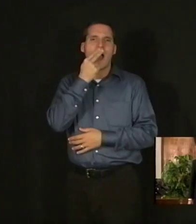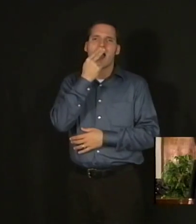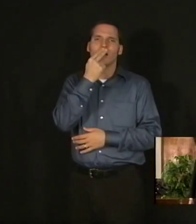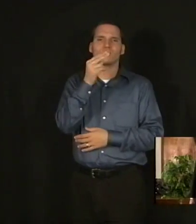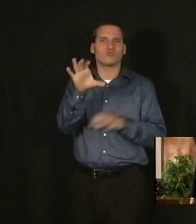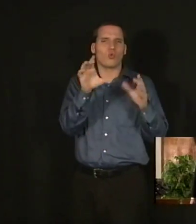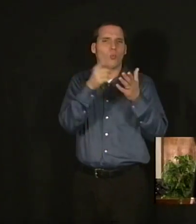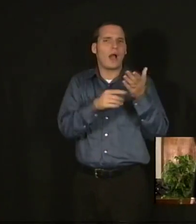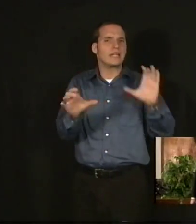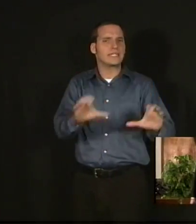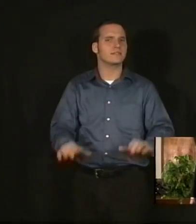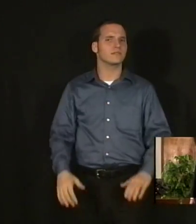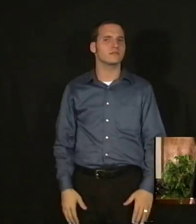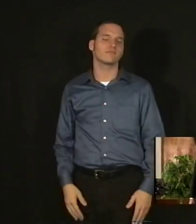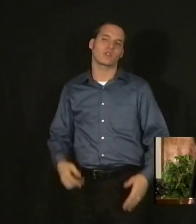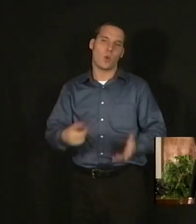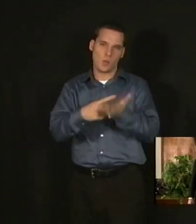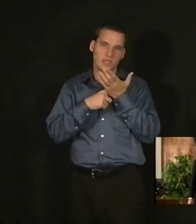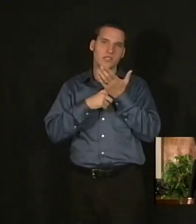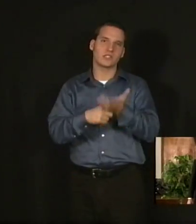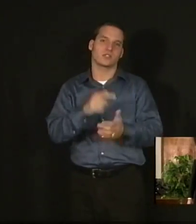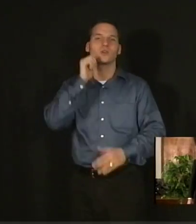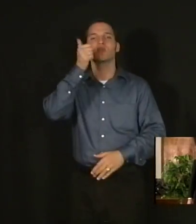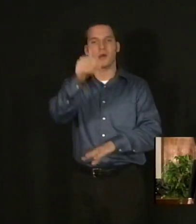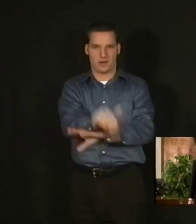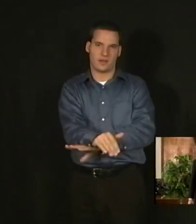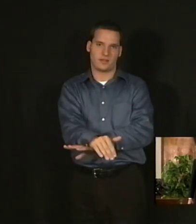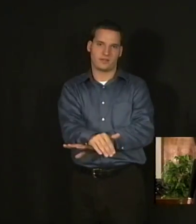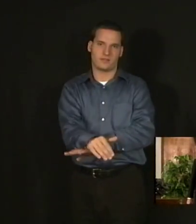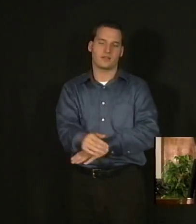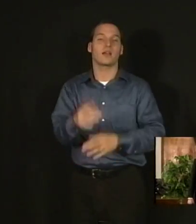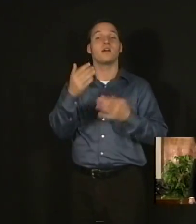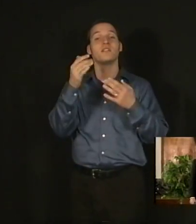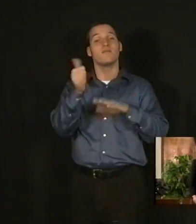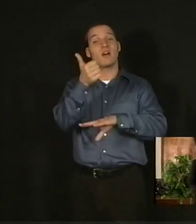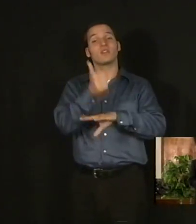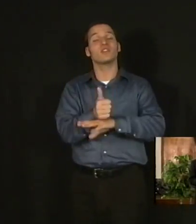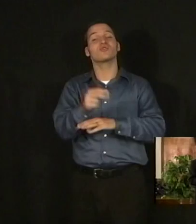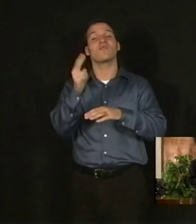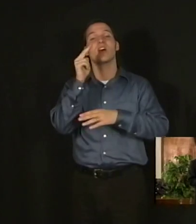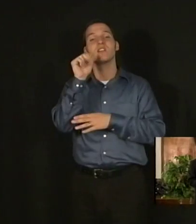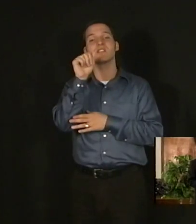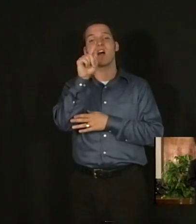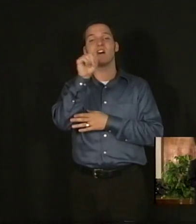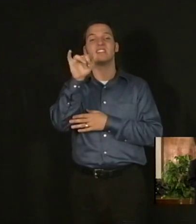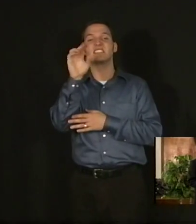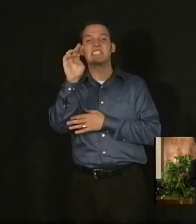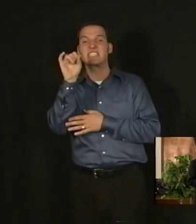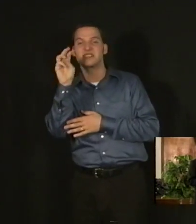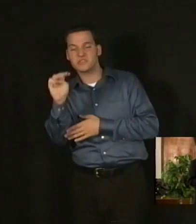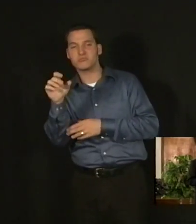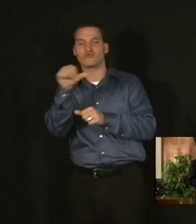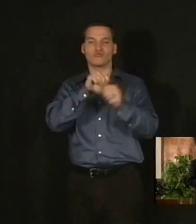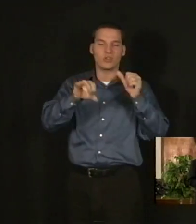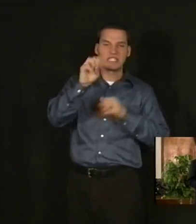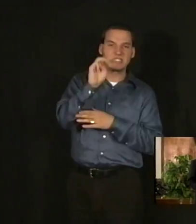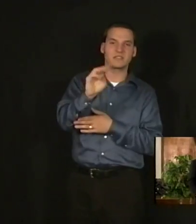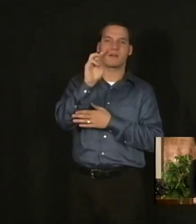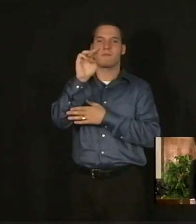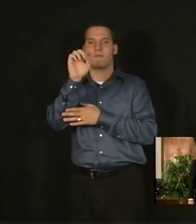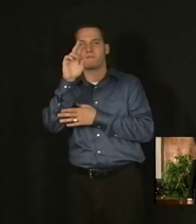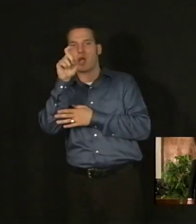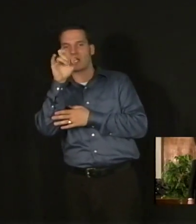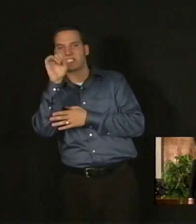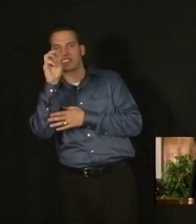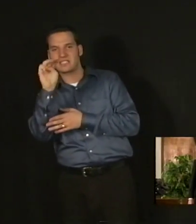do what he did? Well, we'll cover that tomorrow night. It's the foundation for Nazism, communism, socialism, Marxism,